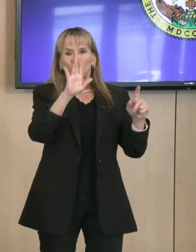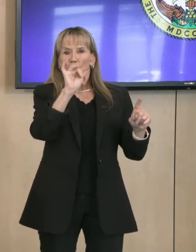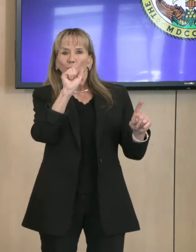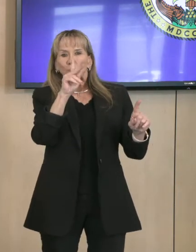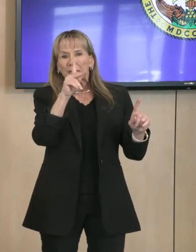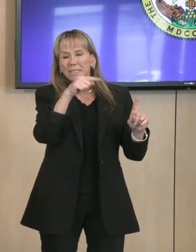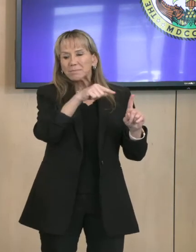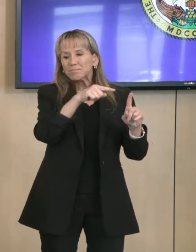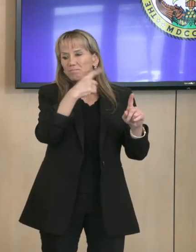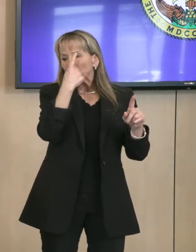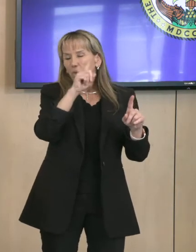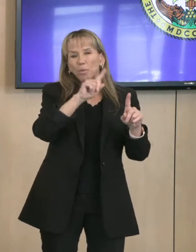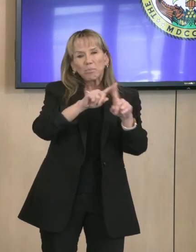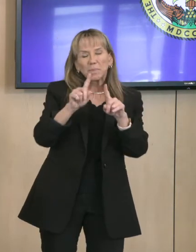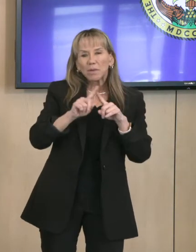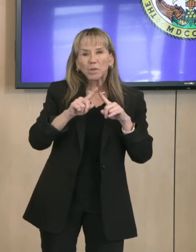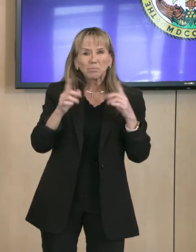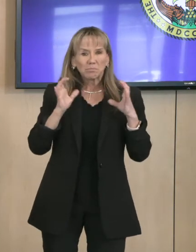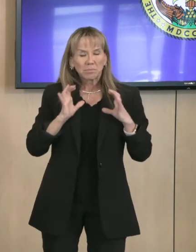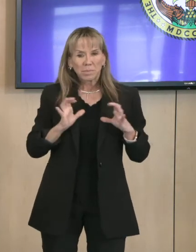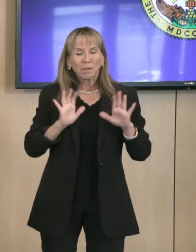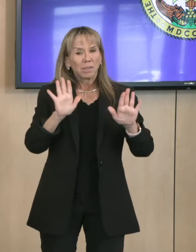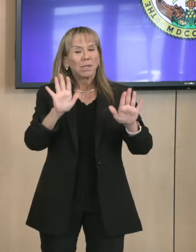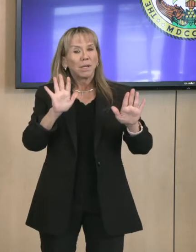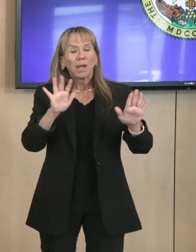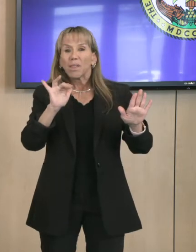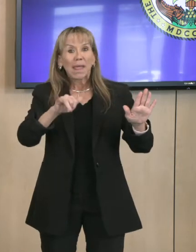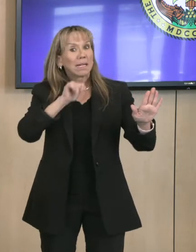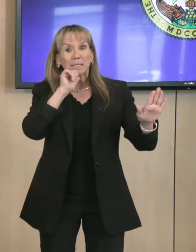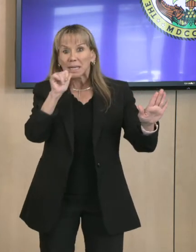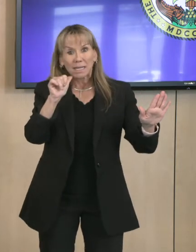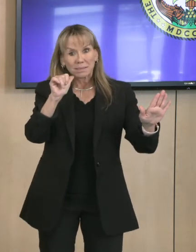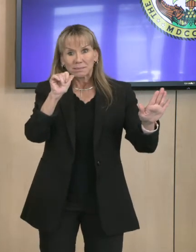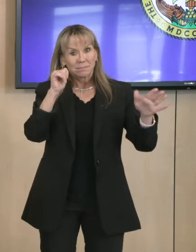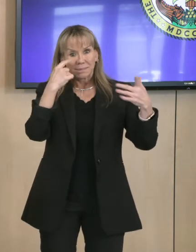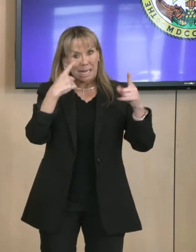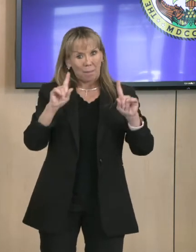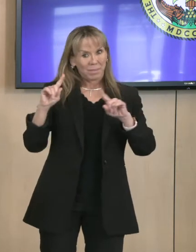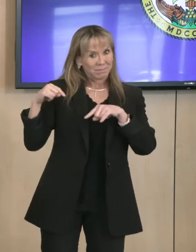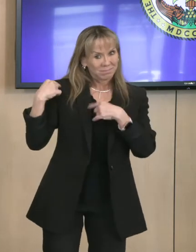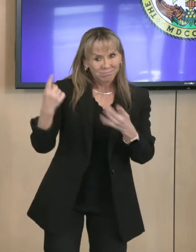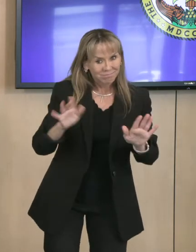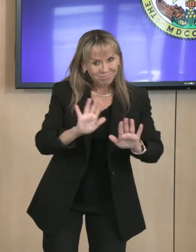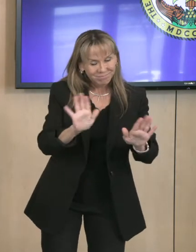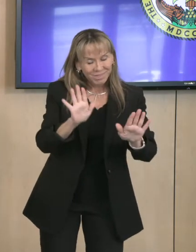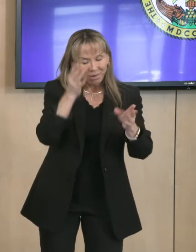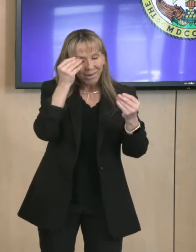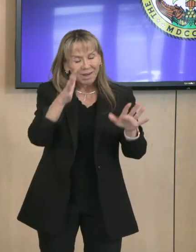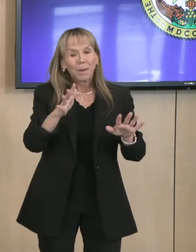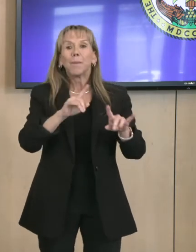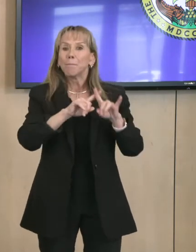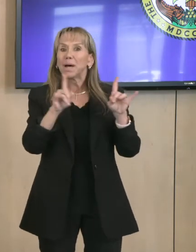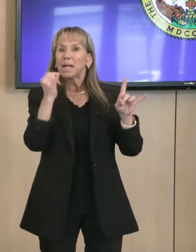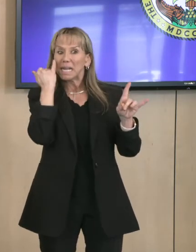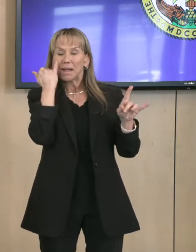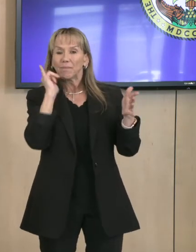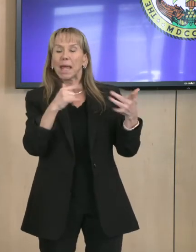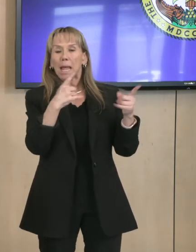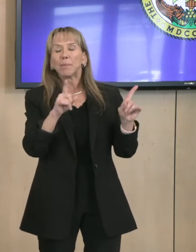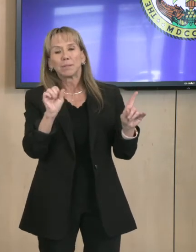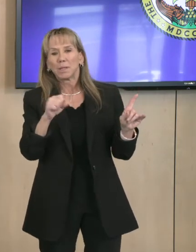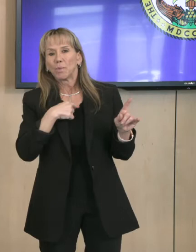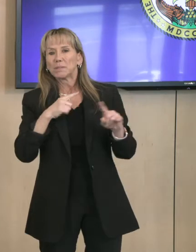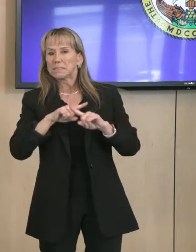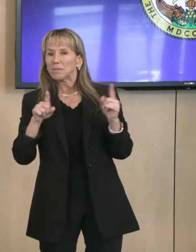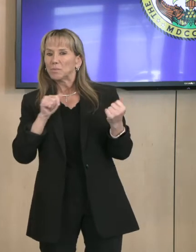food customers. I will hasten to add that has not been identified thus far to date. Or if there was a business that